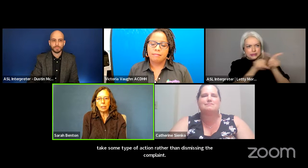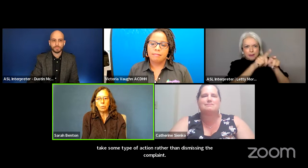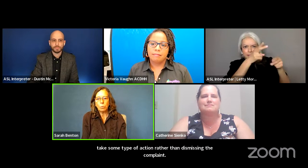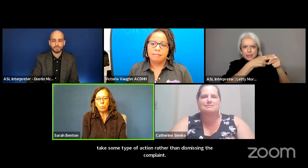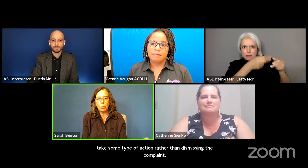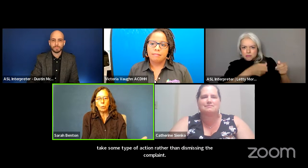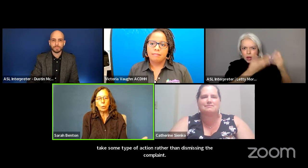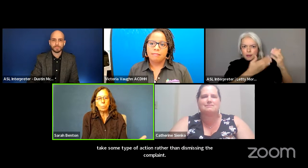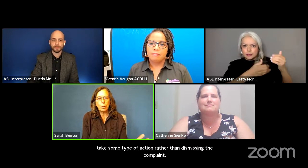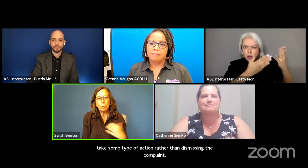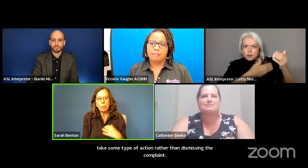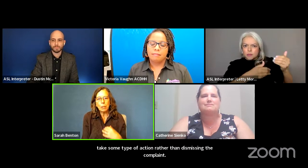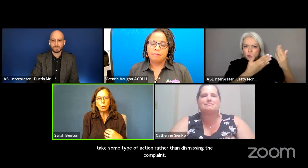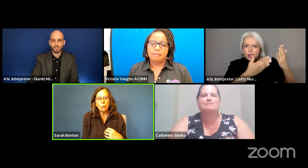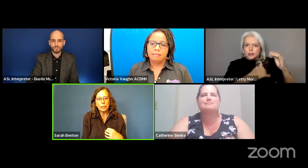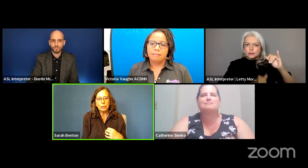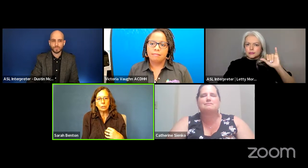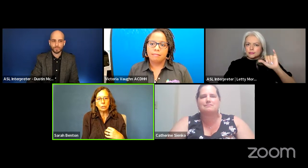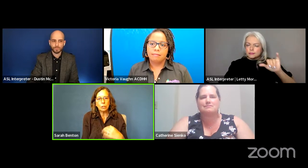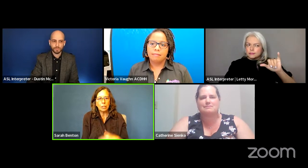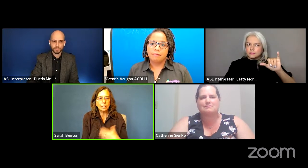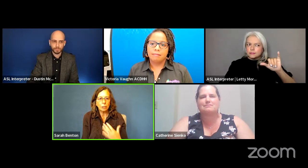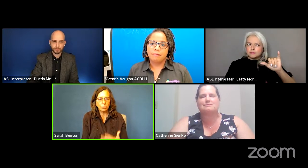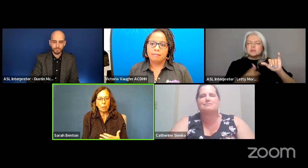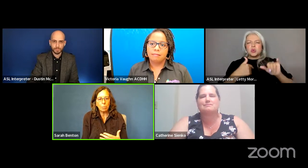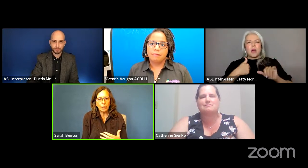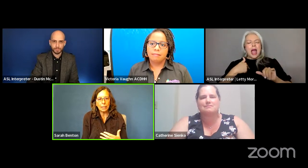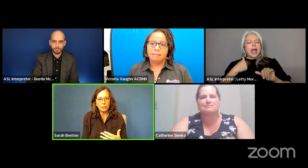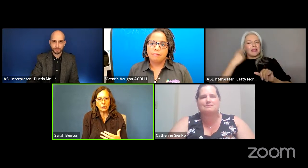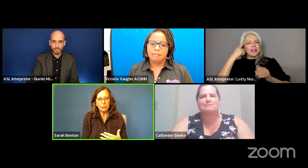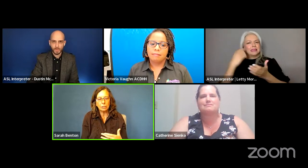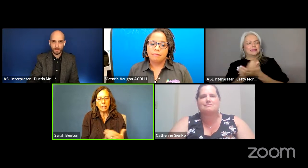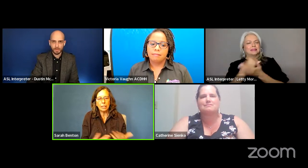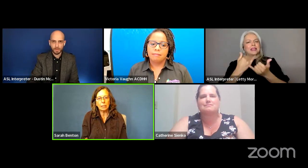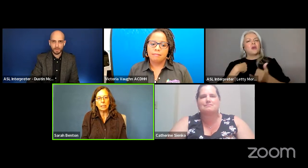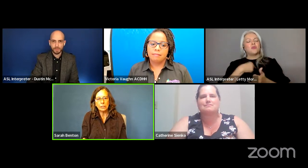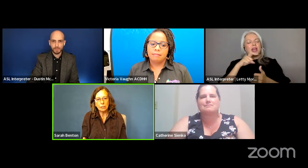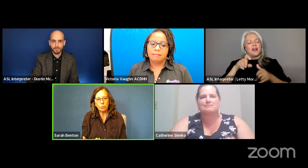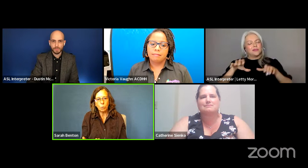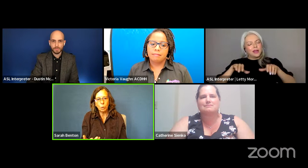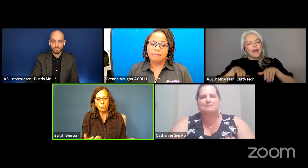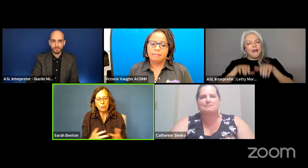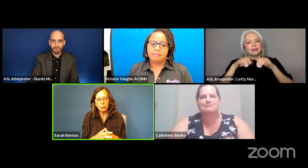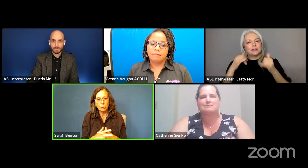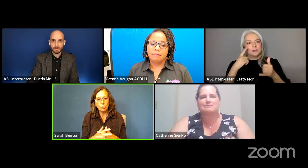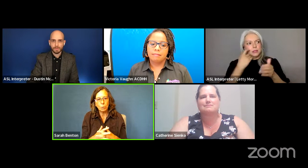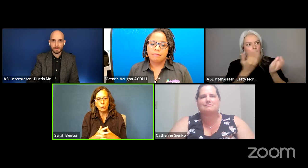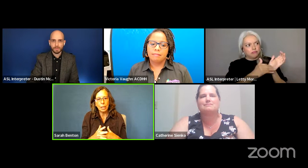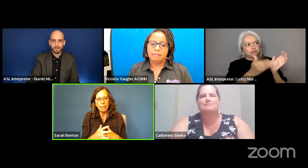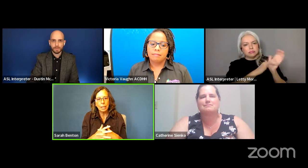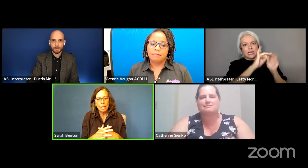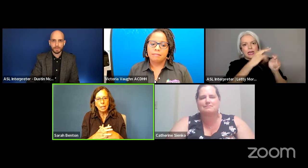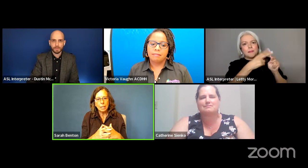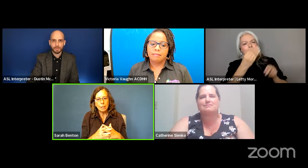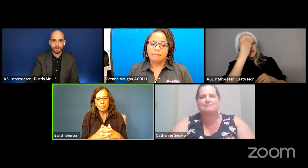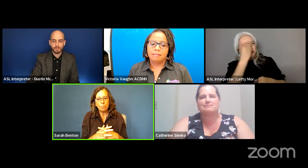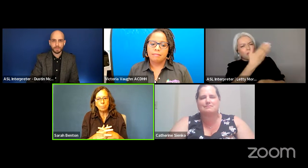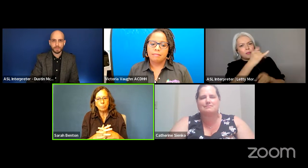mean, I think it would behoove us to take some type of action and at least inform this interpreter